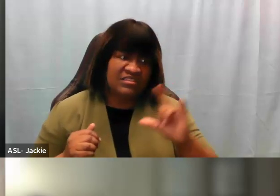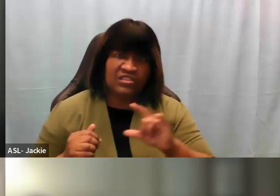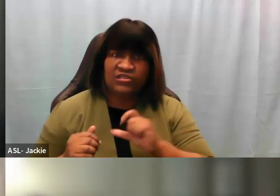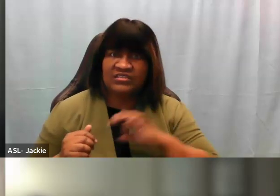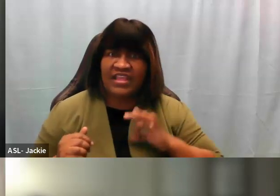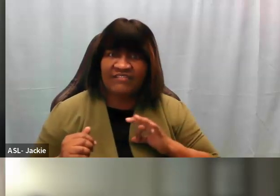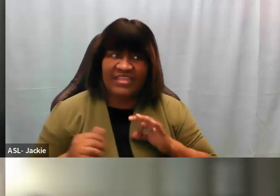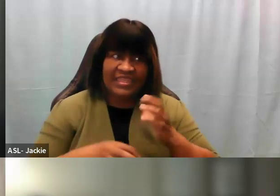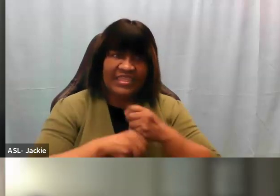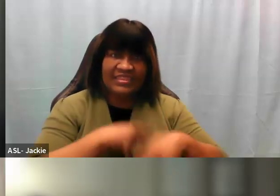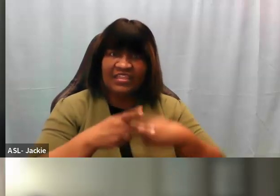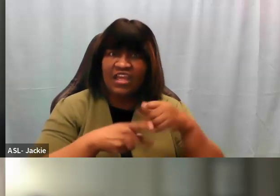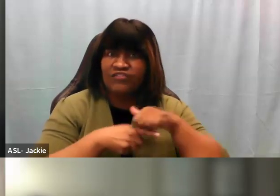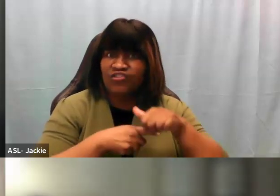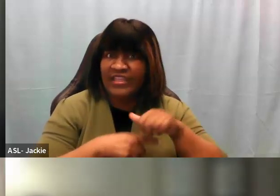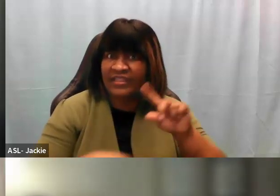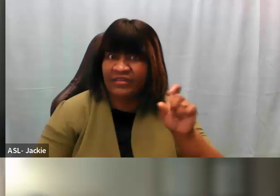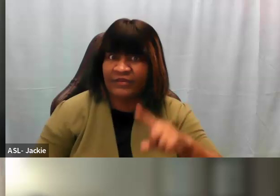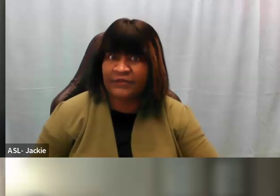type of training?